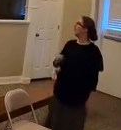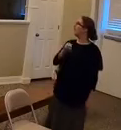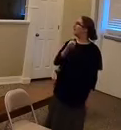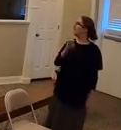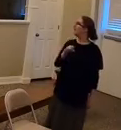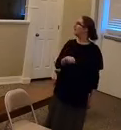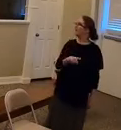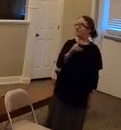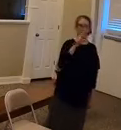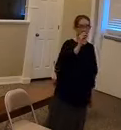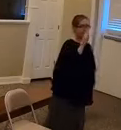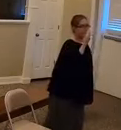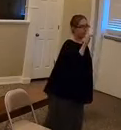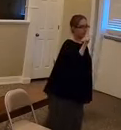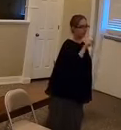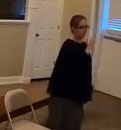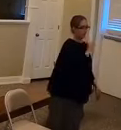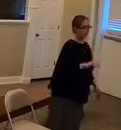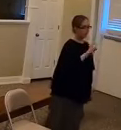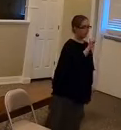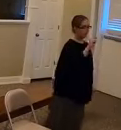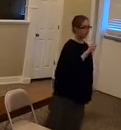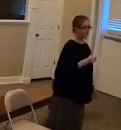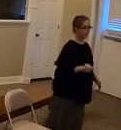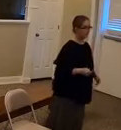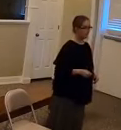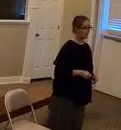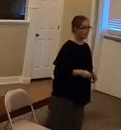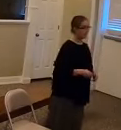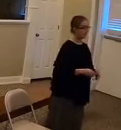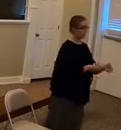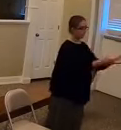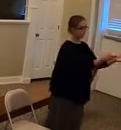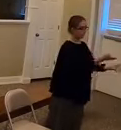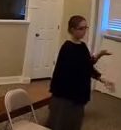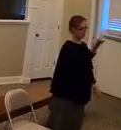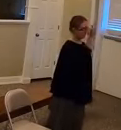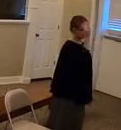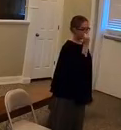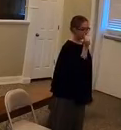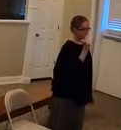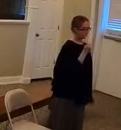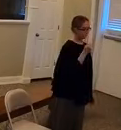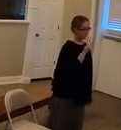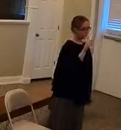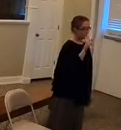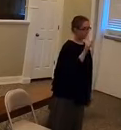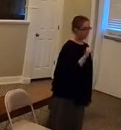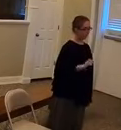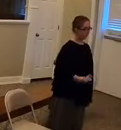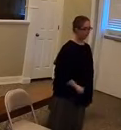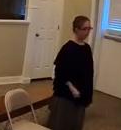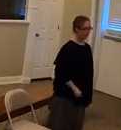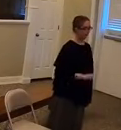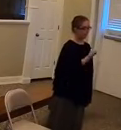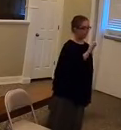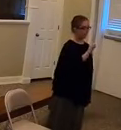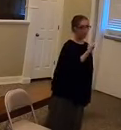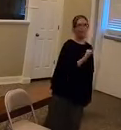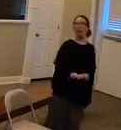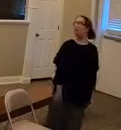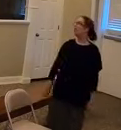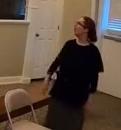in Lodabar. Then King David sent and fetched him out of the house of Machir, the son of Amiel from Lodabar. Now when